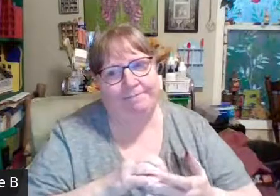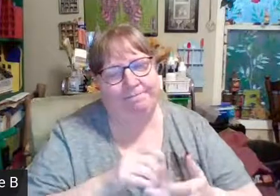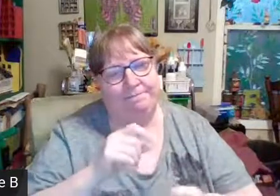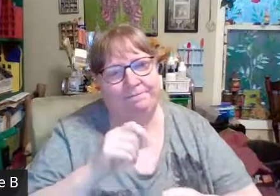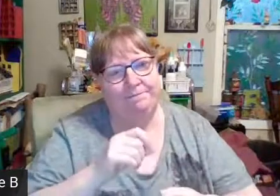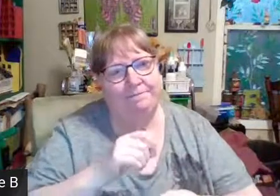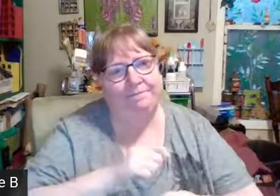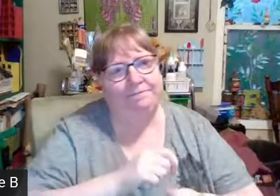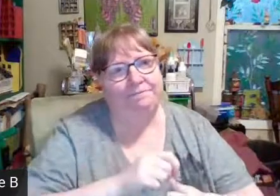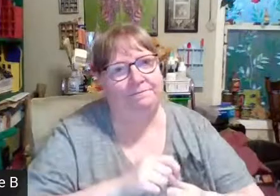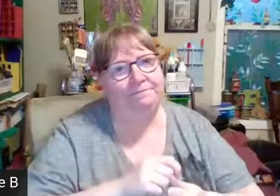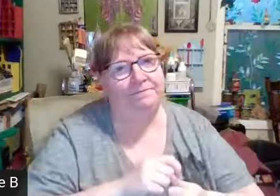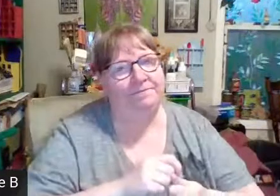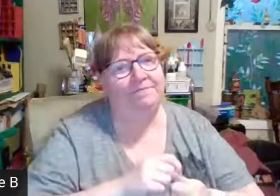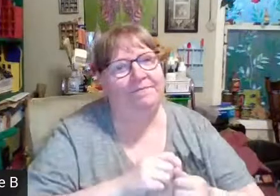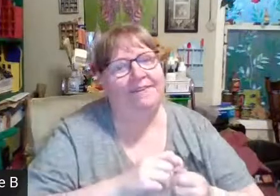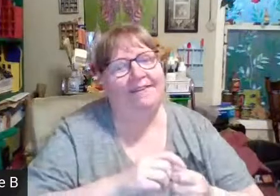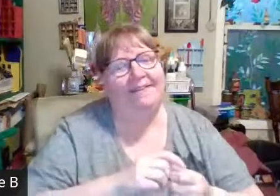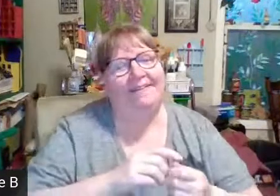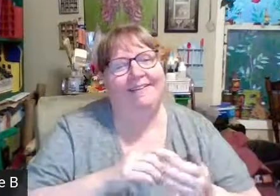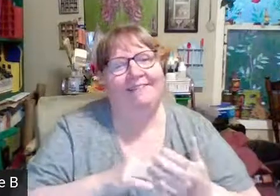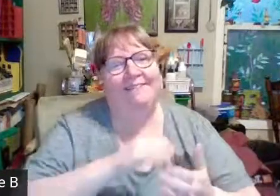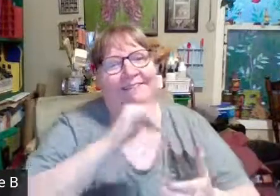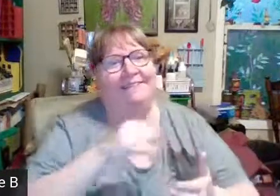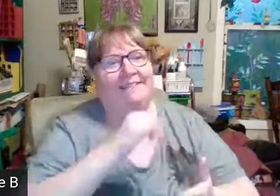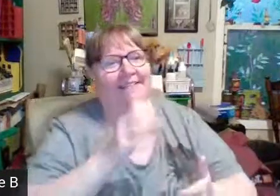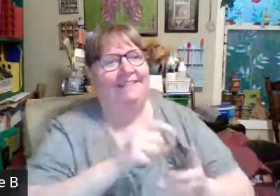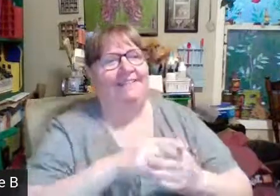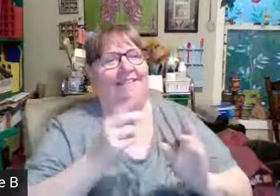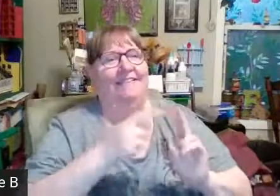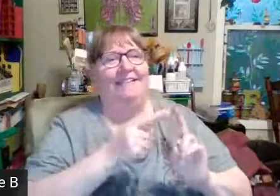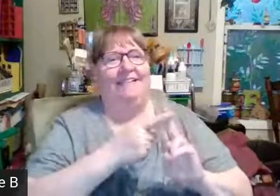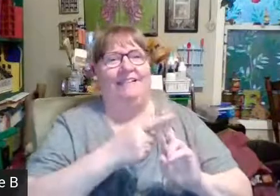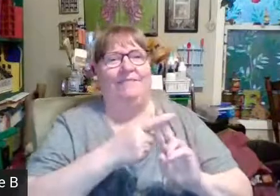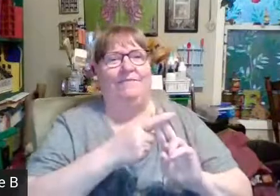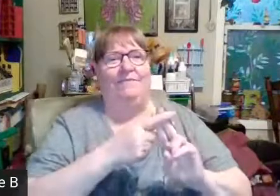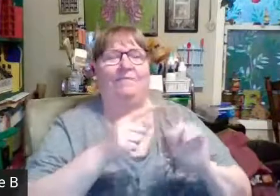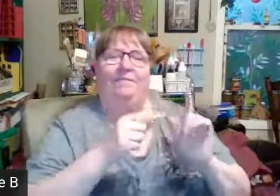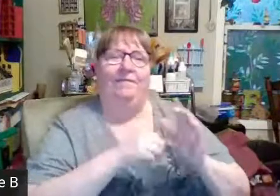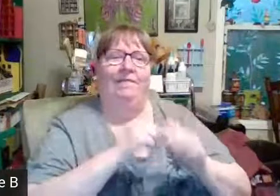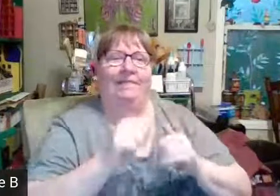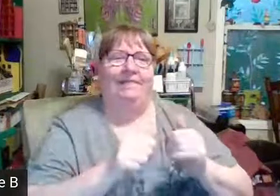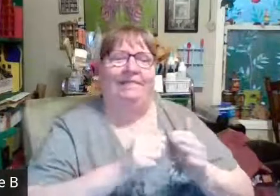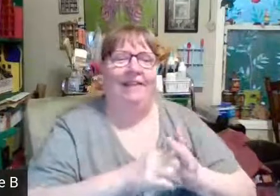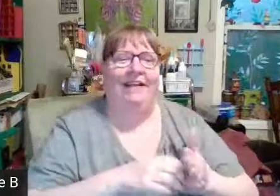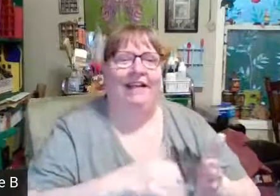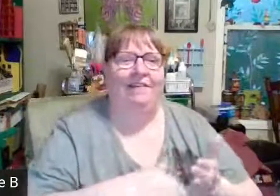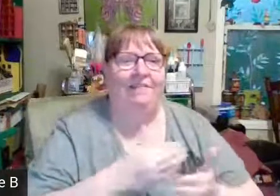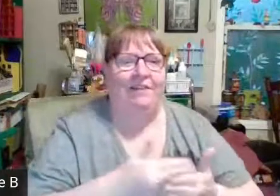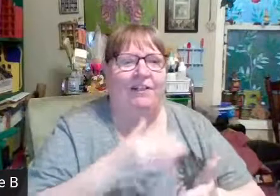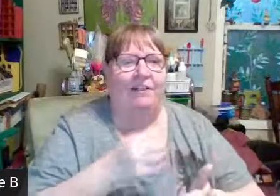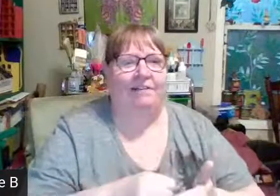doing. It's the second month of every quarter, because it'll say, what does yours say again? Do you remember? It says